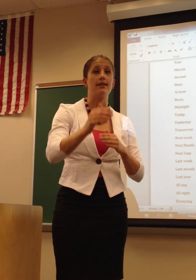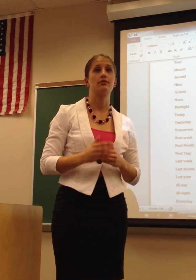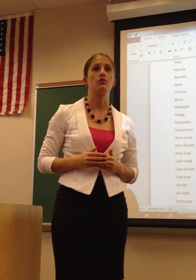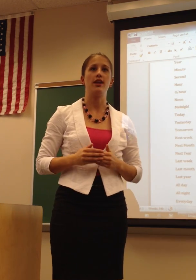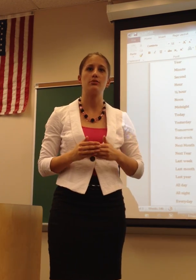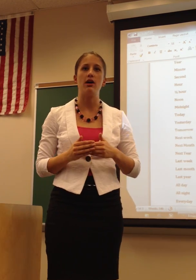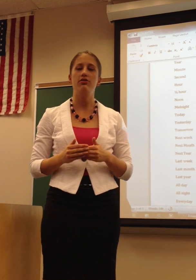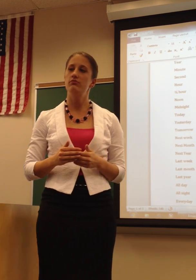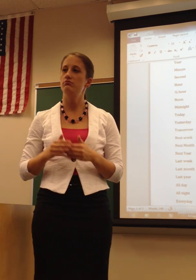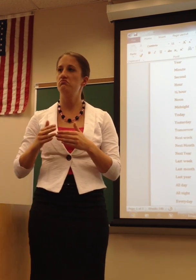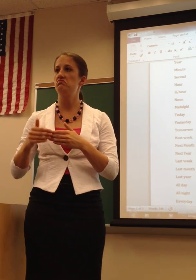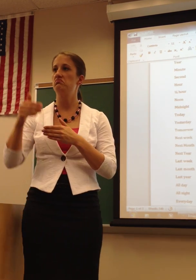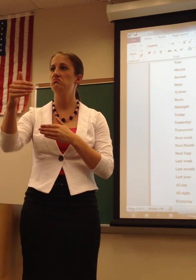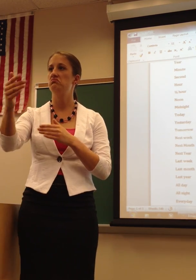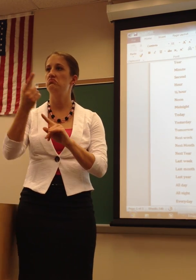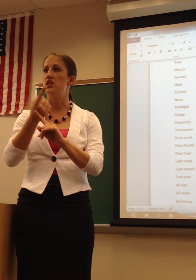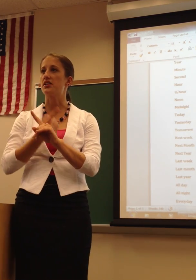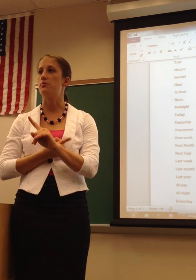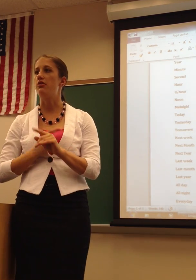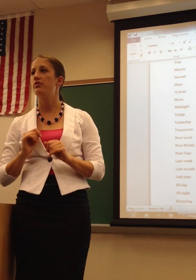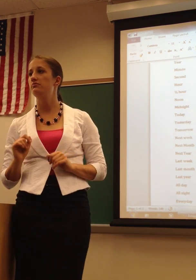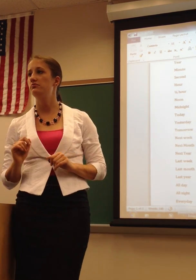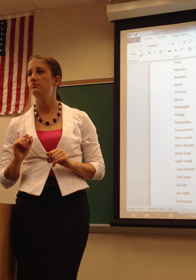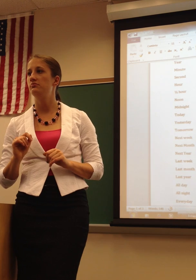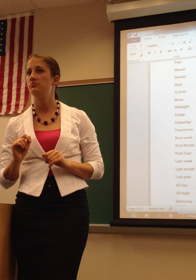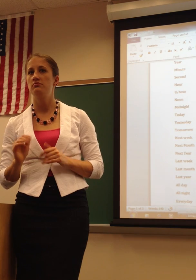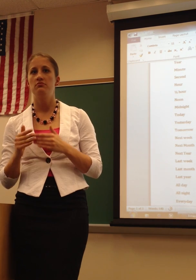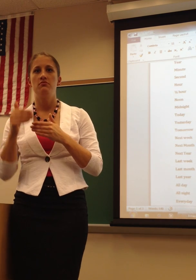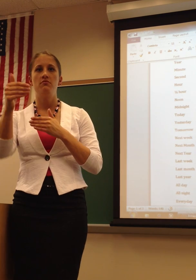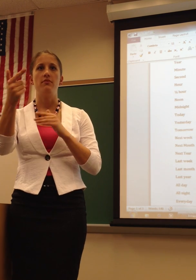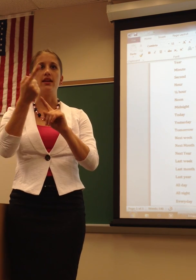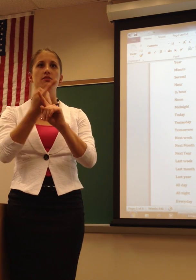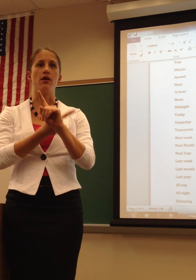next. So next month. Next month. Next month.